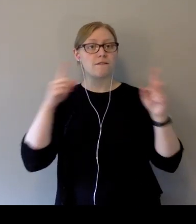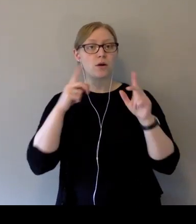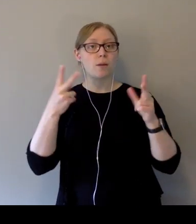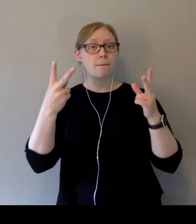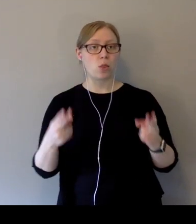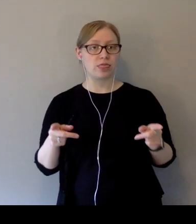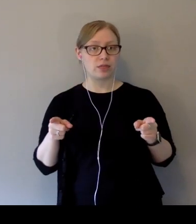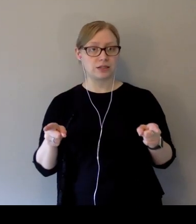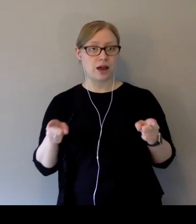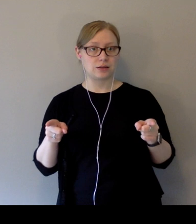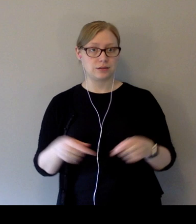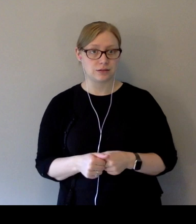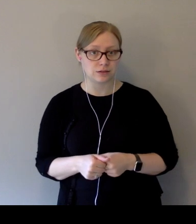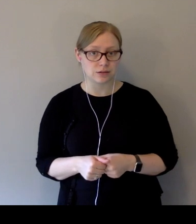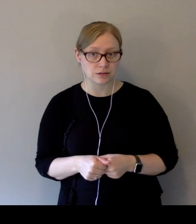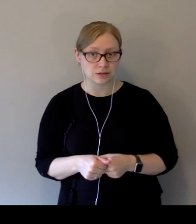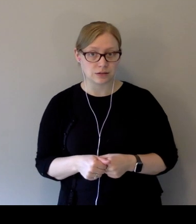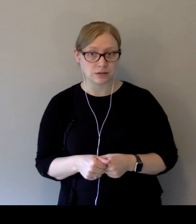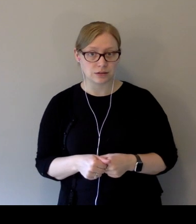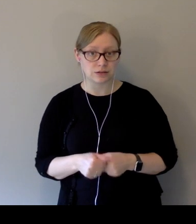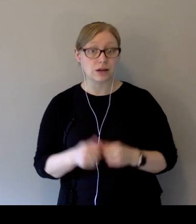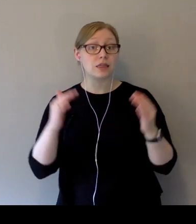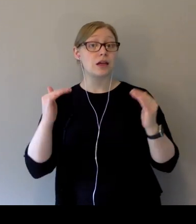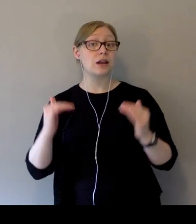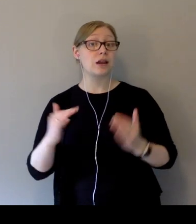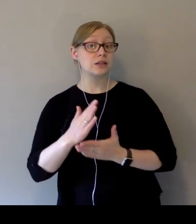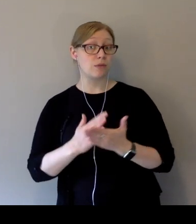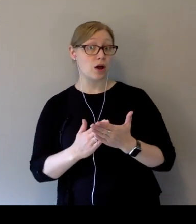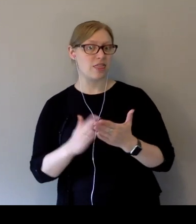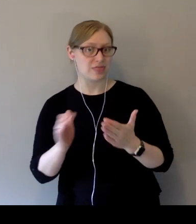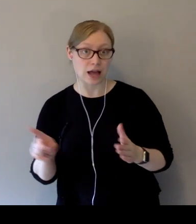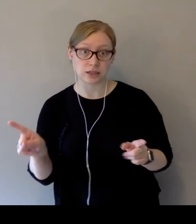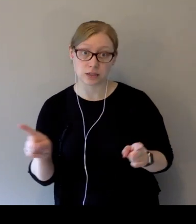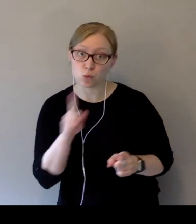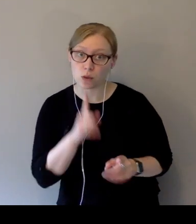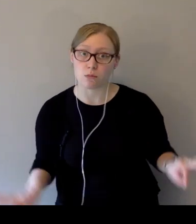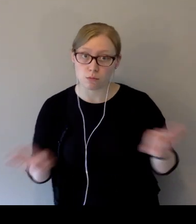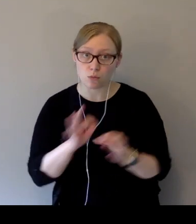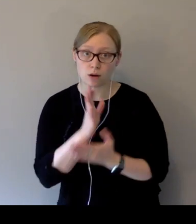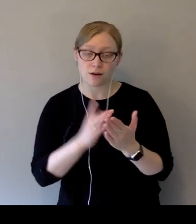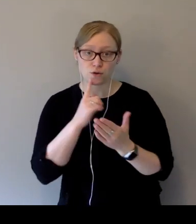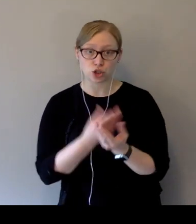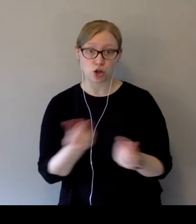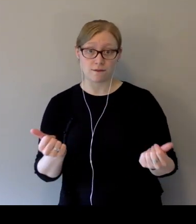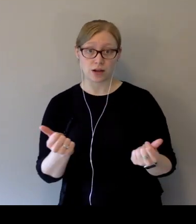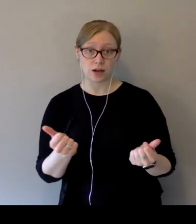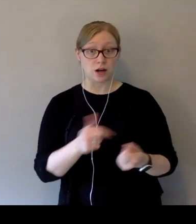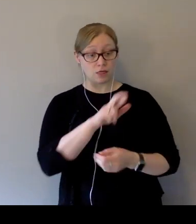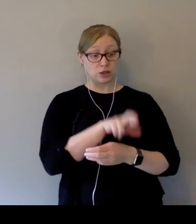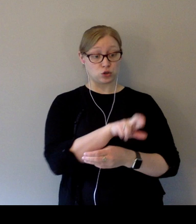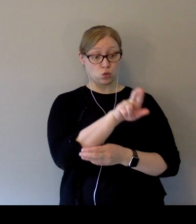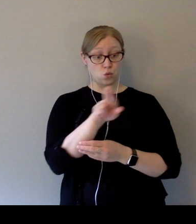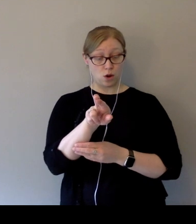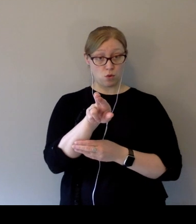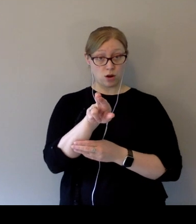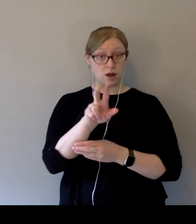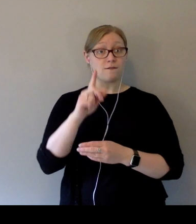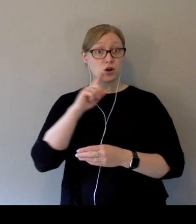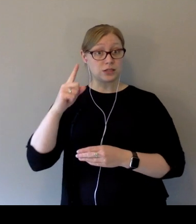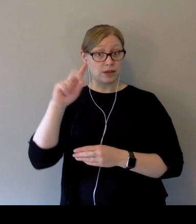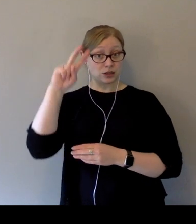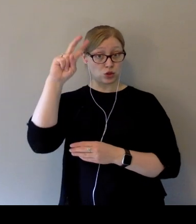So at the next part, and that's the key to solving it, the square root of a squared x is going to